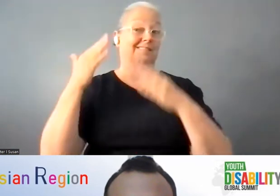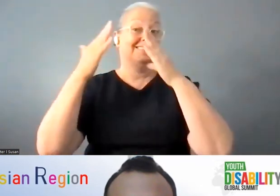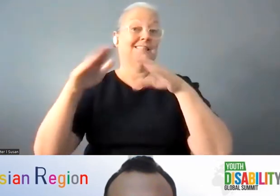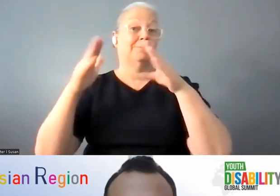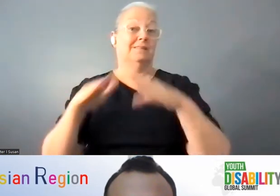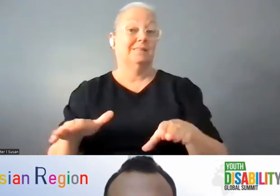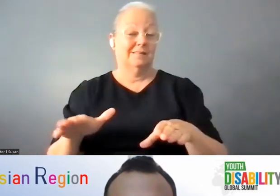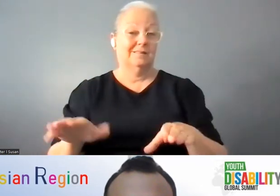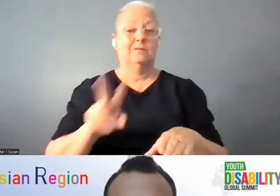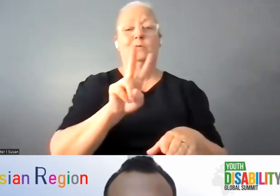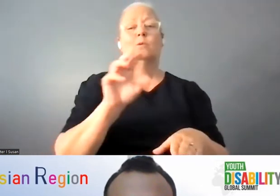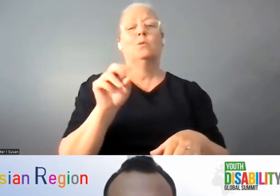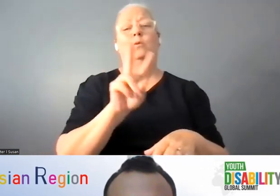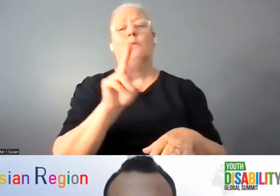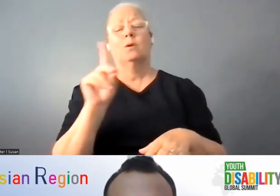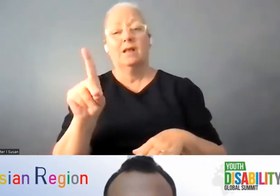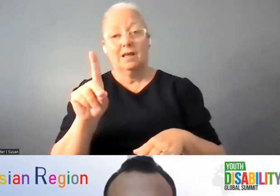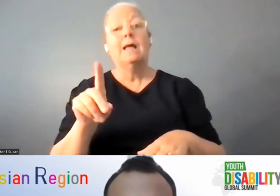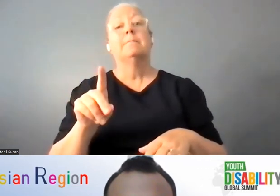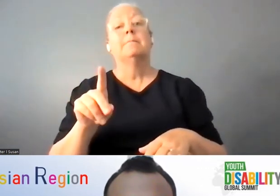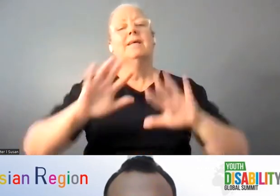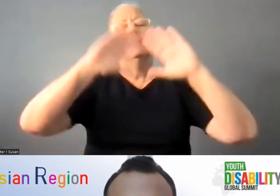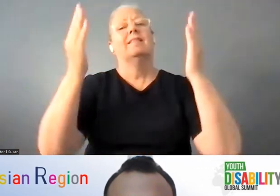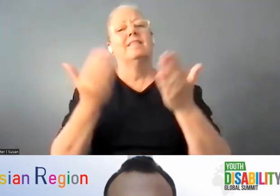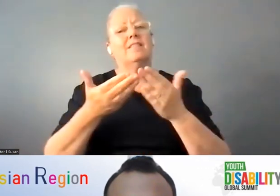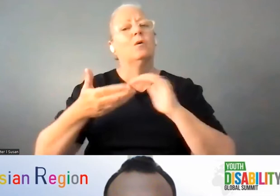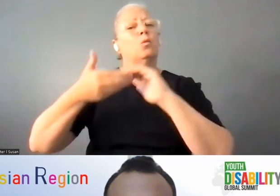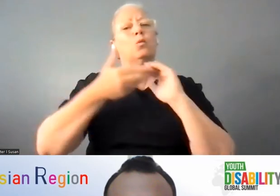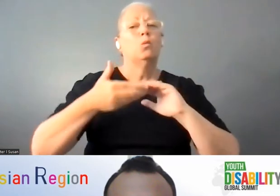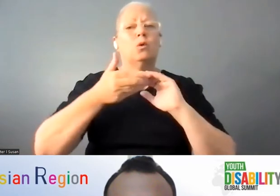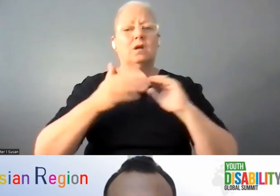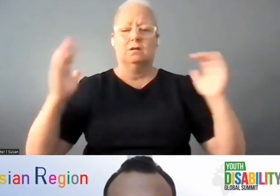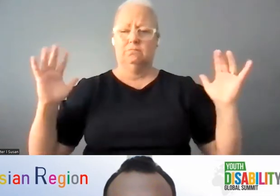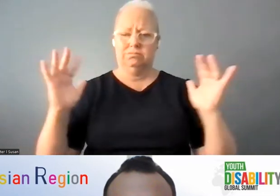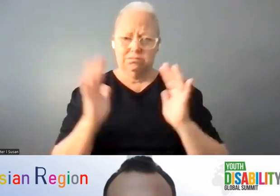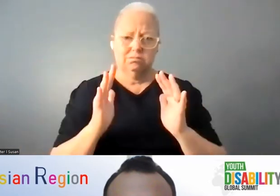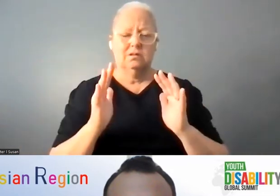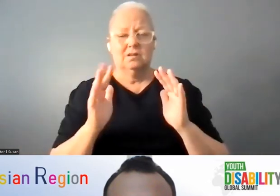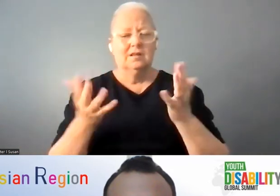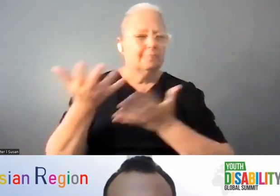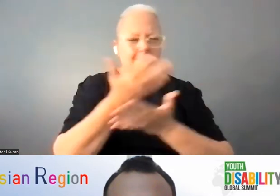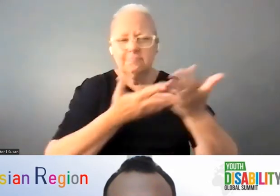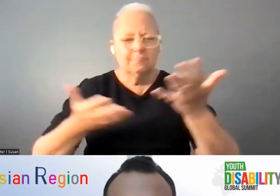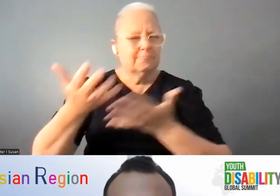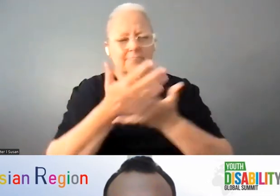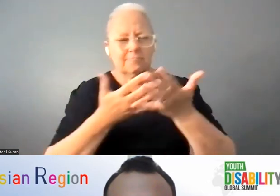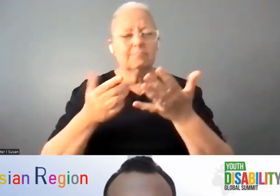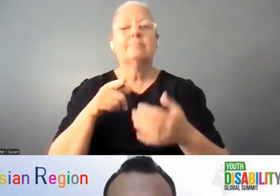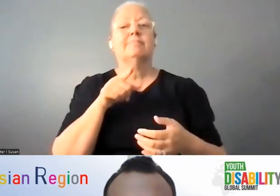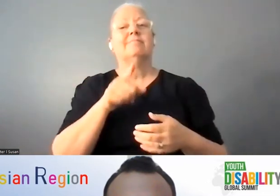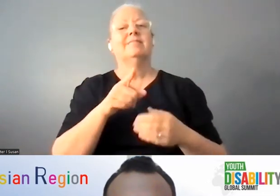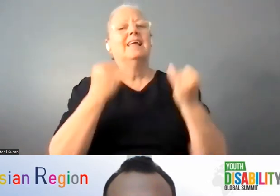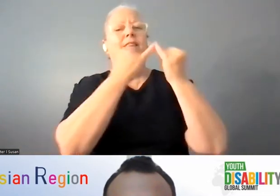8 international agencies came together to deliberate upon the situation of deinstitutionalization and